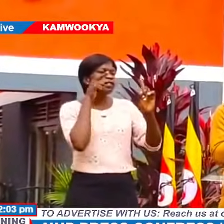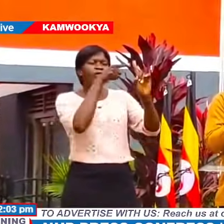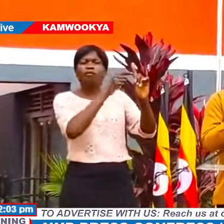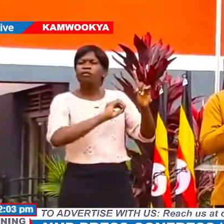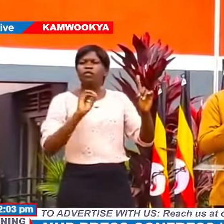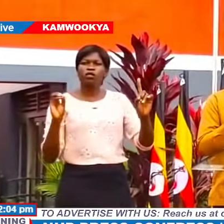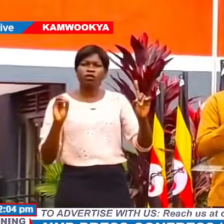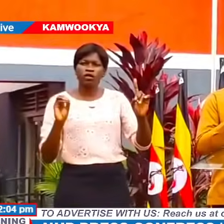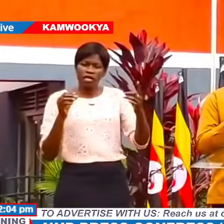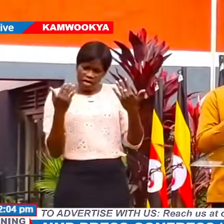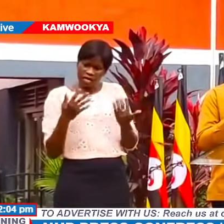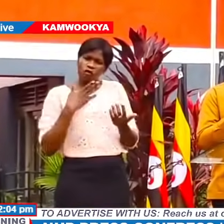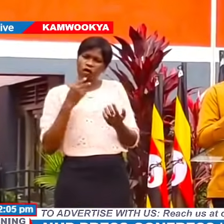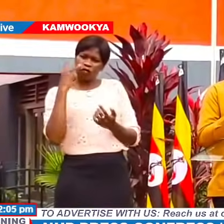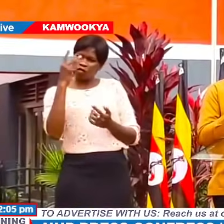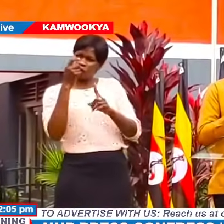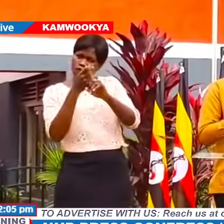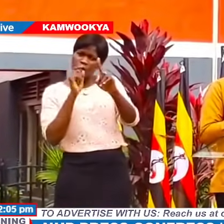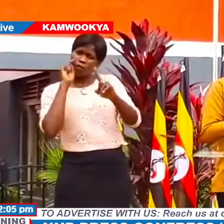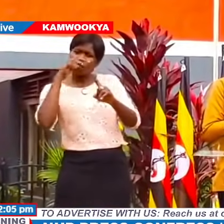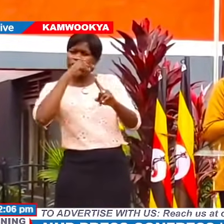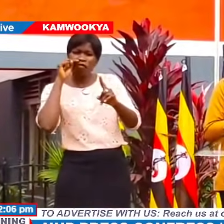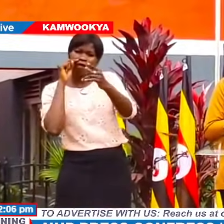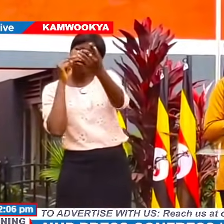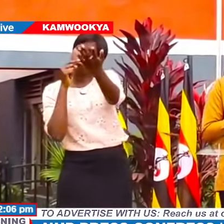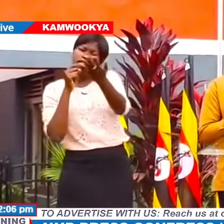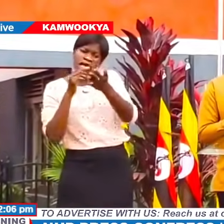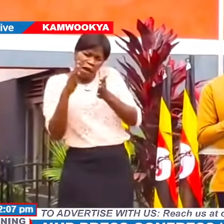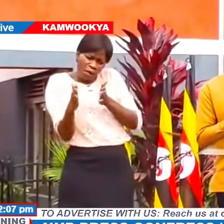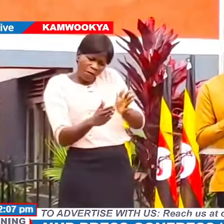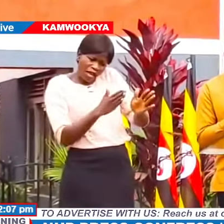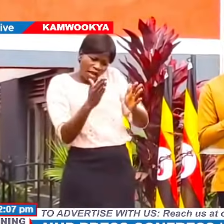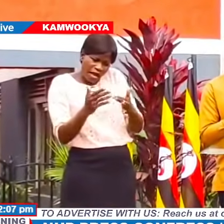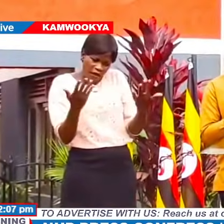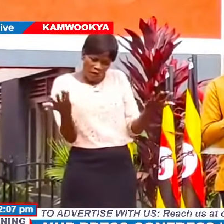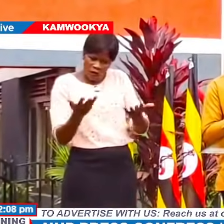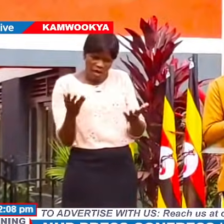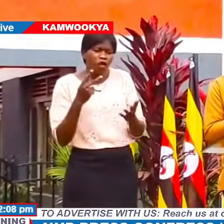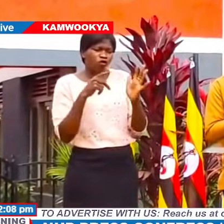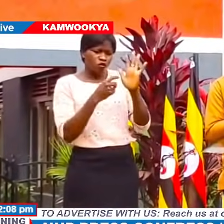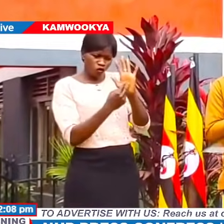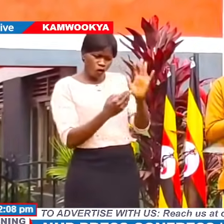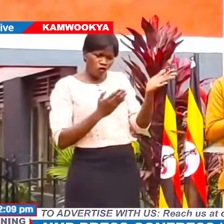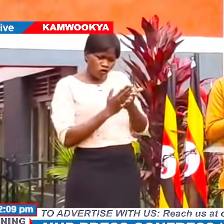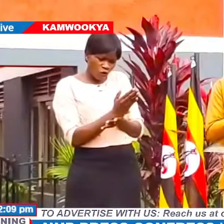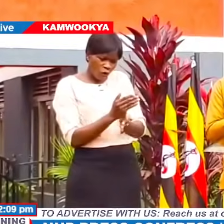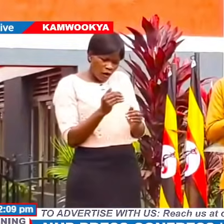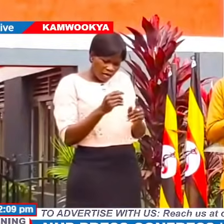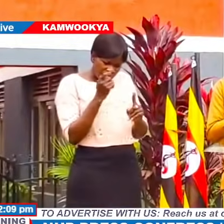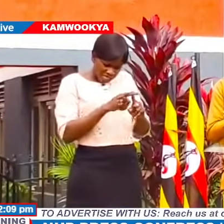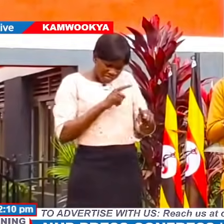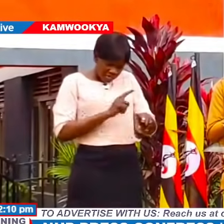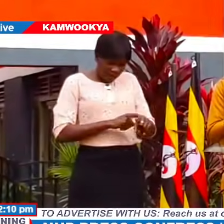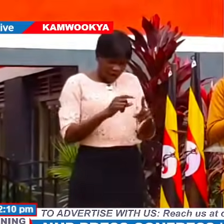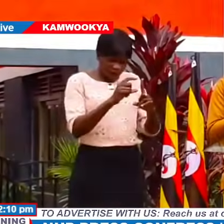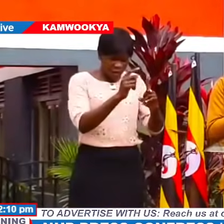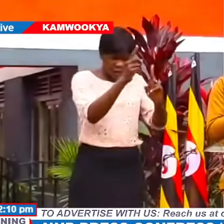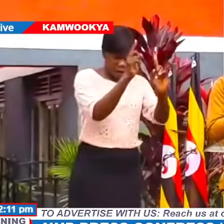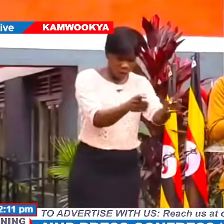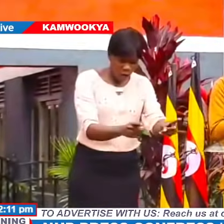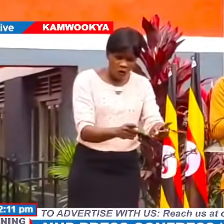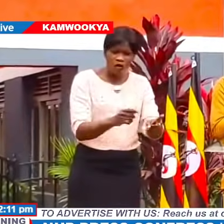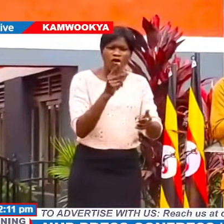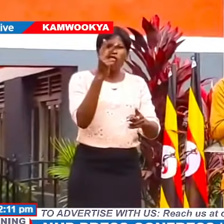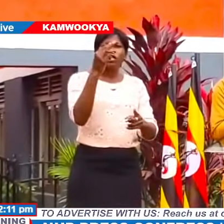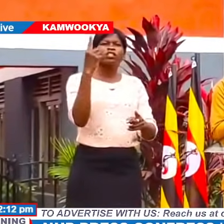So we'd like to see from Mr. Museveni and his team, where is the plan to show that by December we shall have 21 million vaccines and that